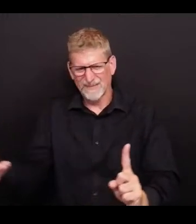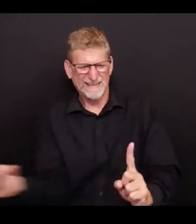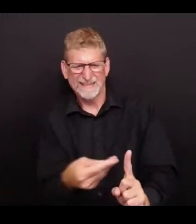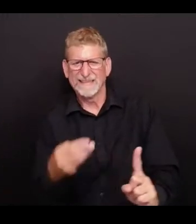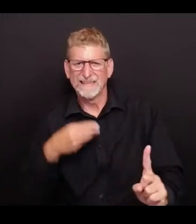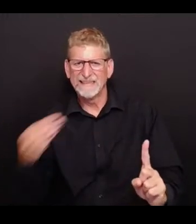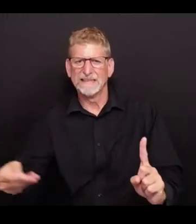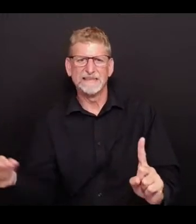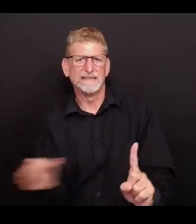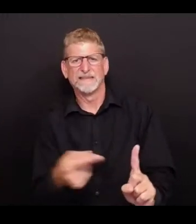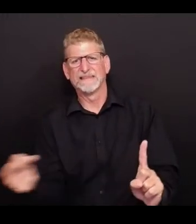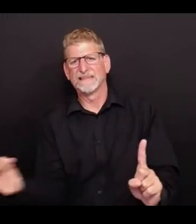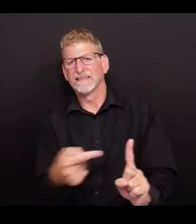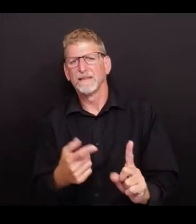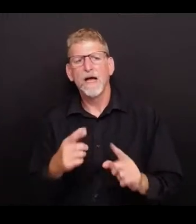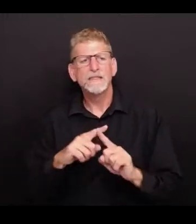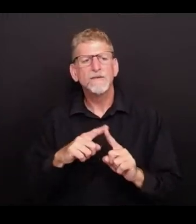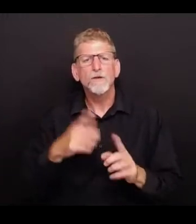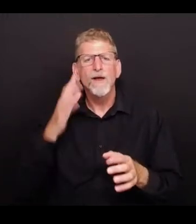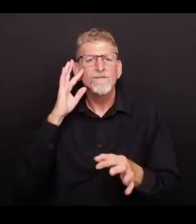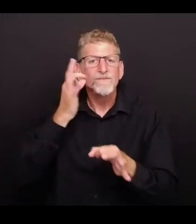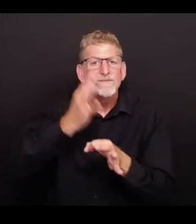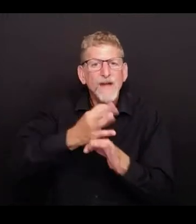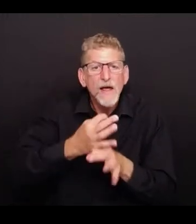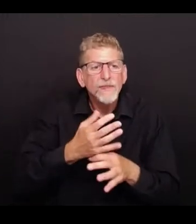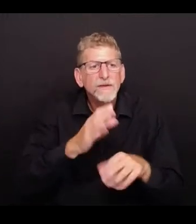faith-based leaders, community organizations,